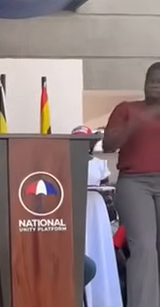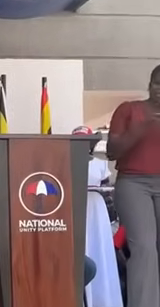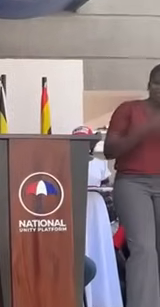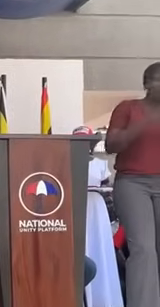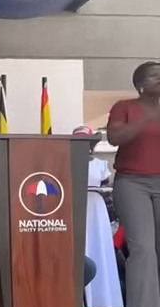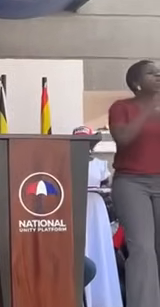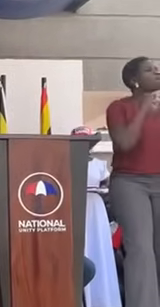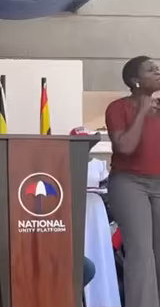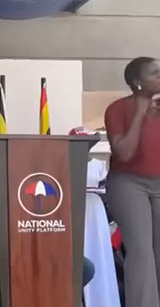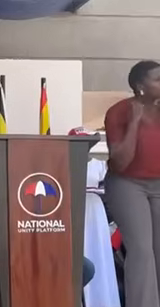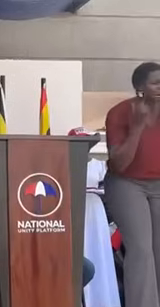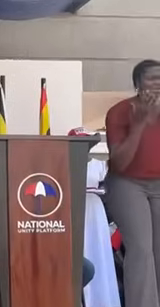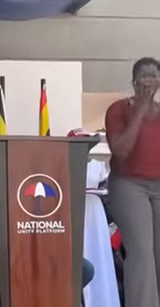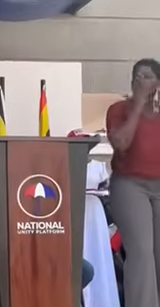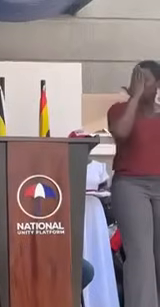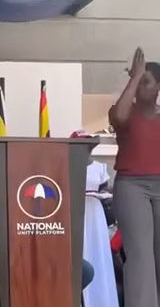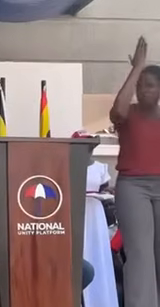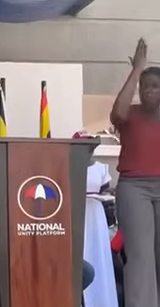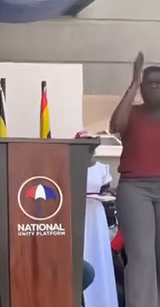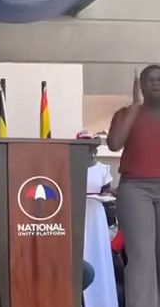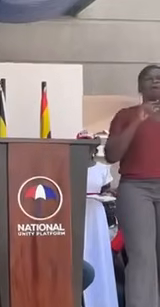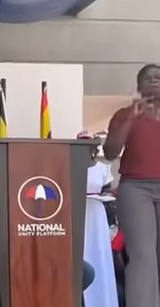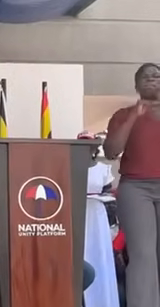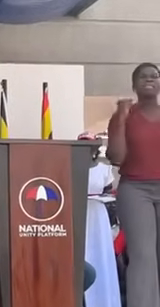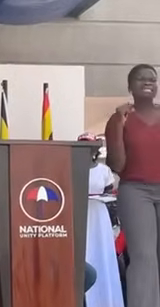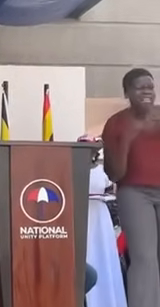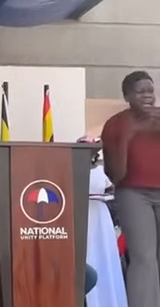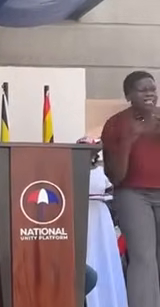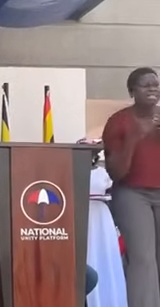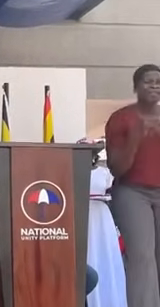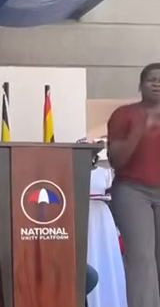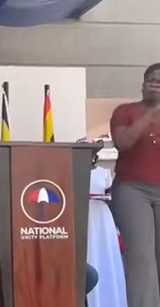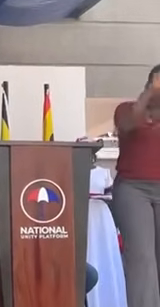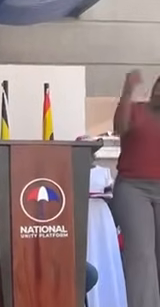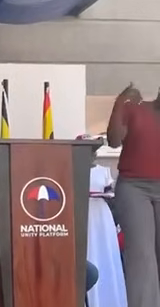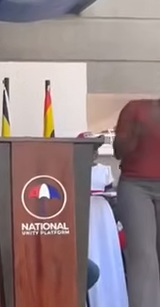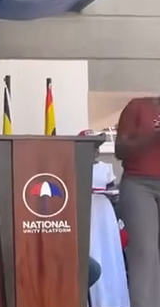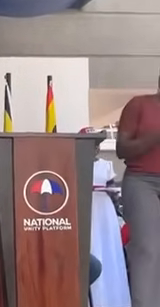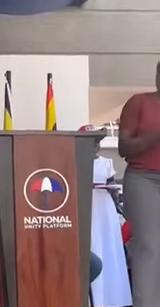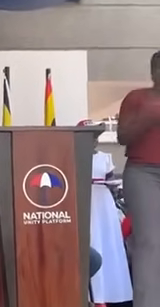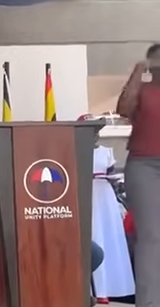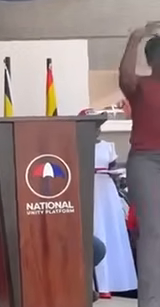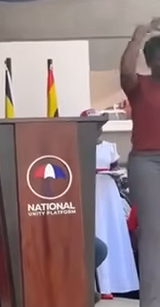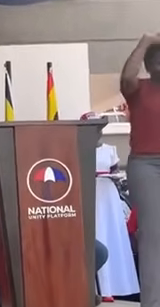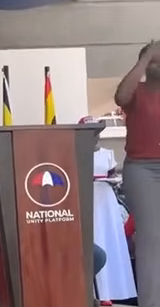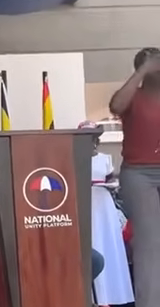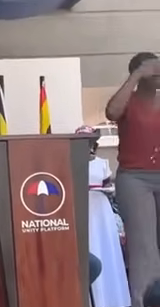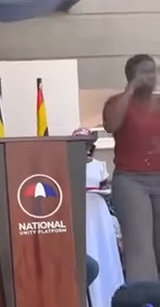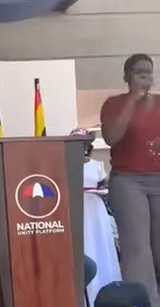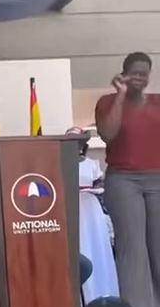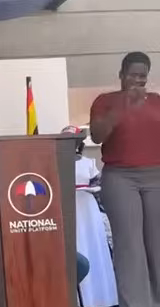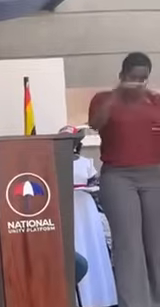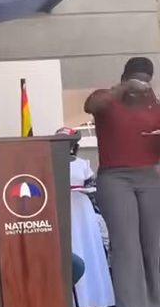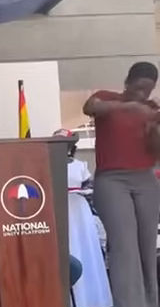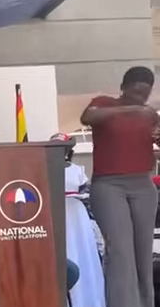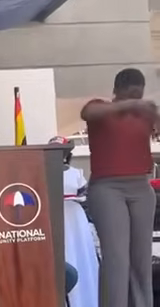abasumba babishopu bapasita baani balina okubeera ku front